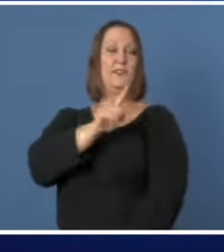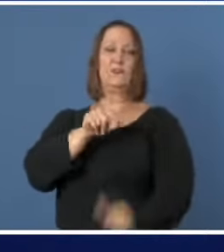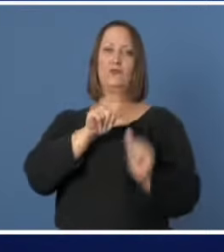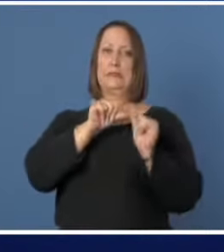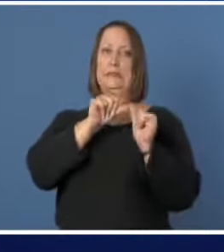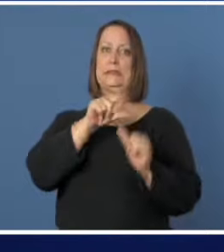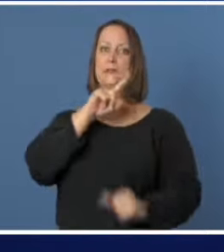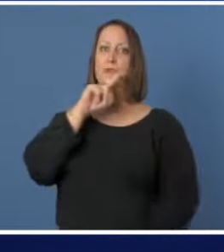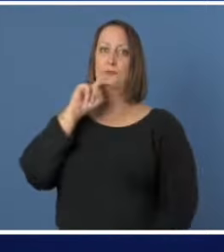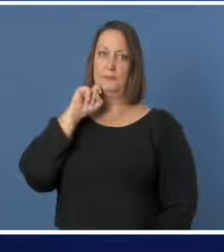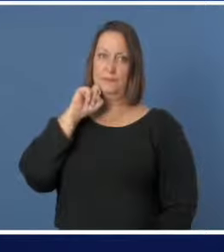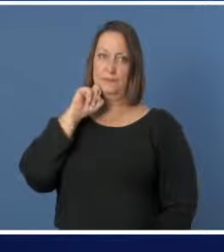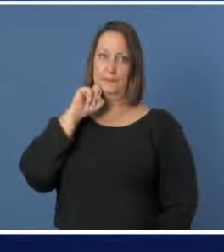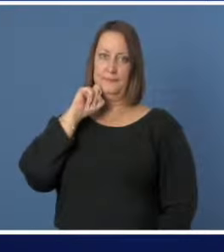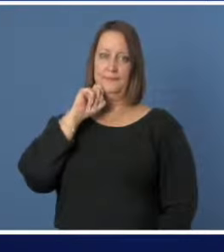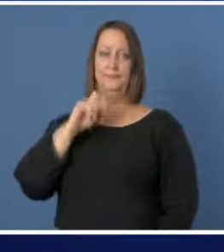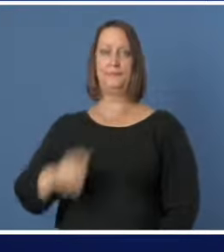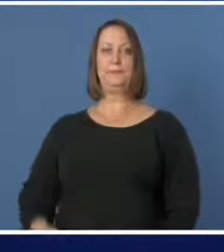Keep the site dry.